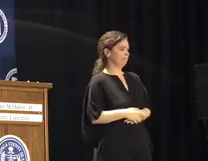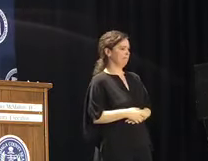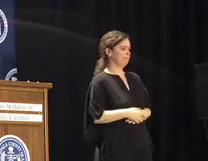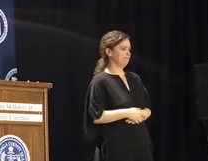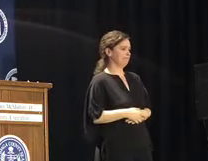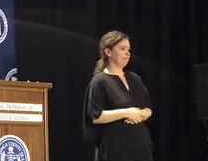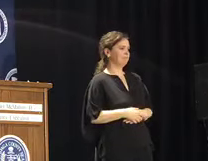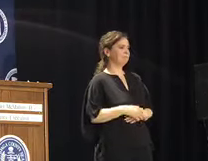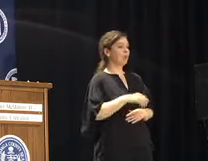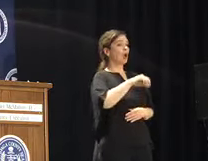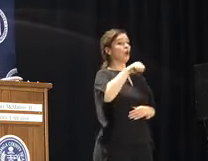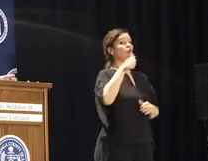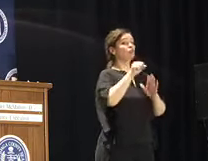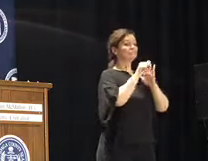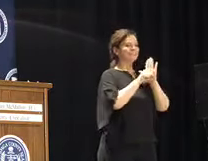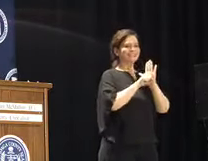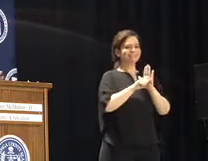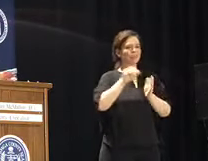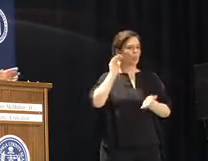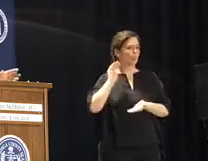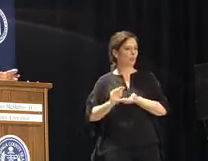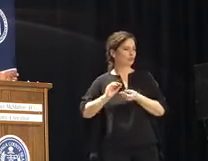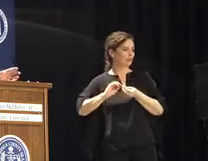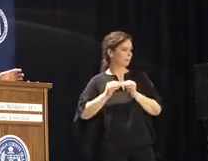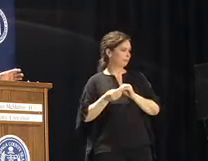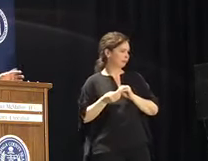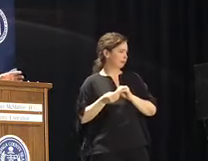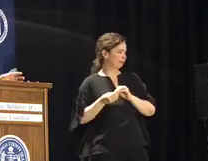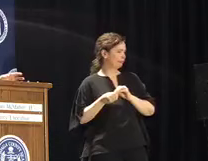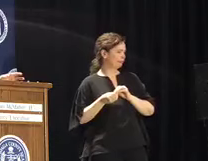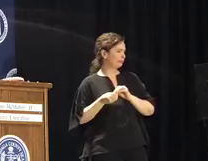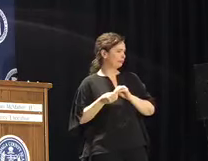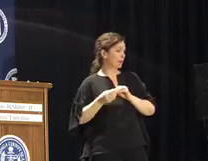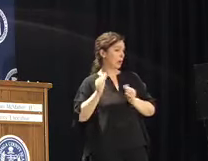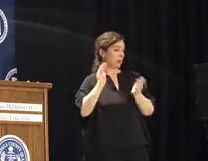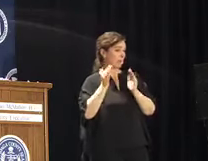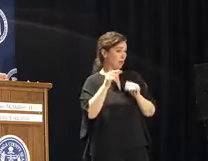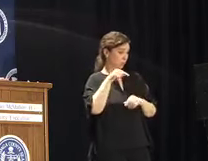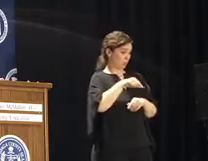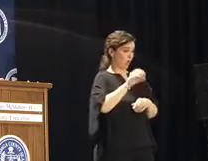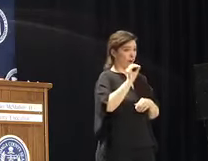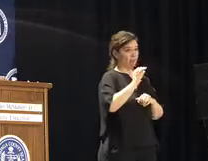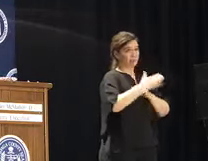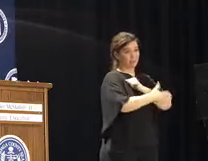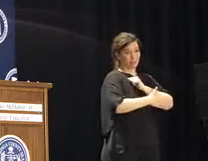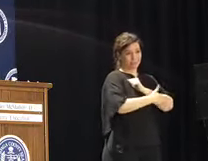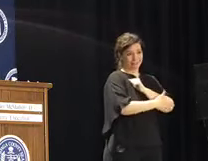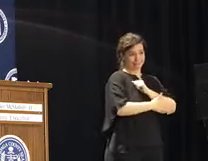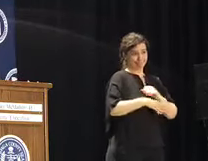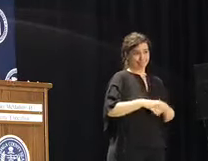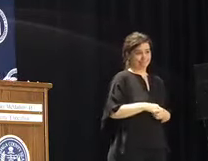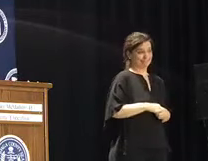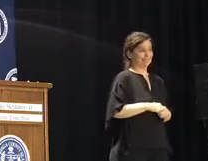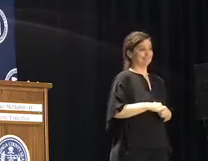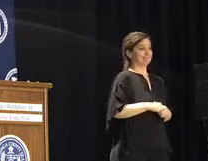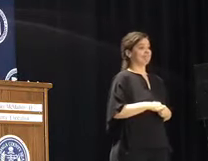I think a fair point when it comes to travel for anybody who lives in New York State, you are safest at